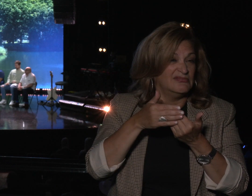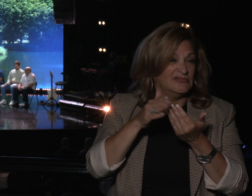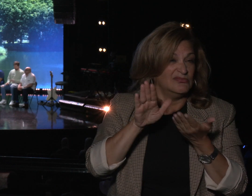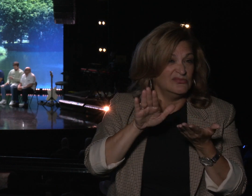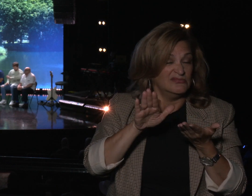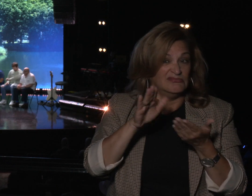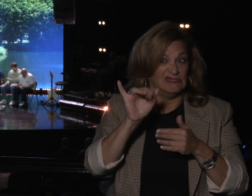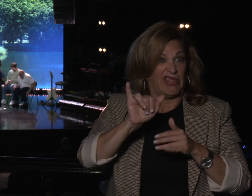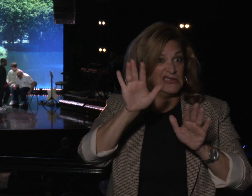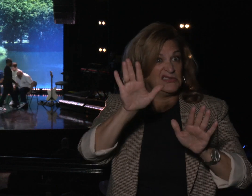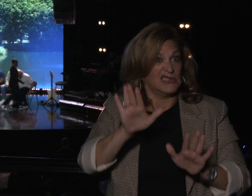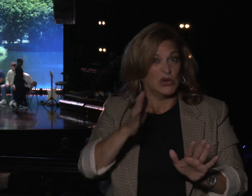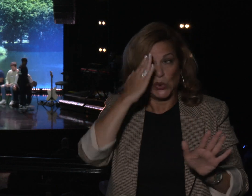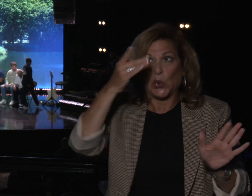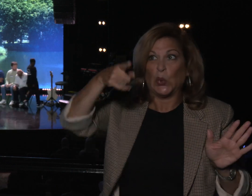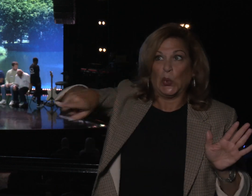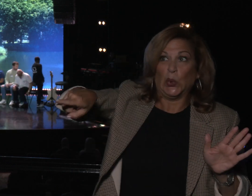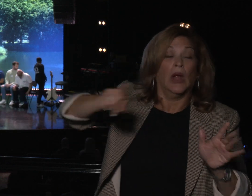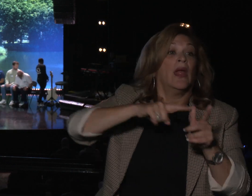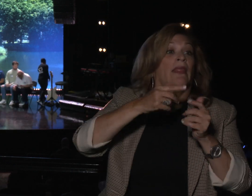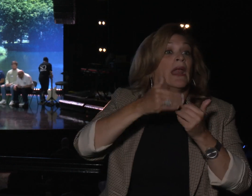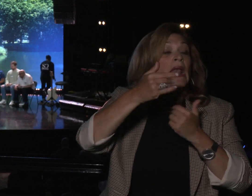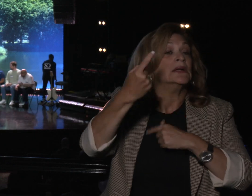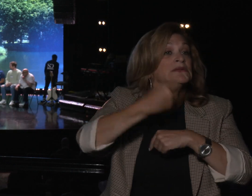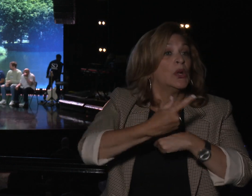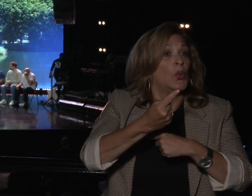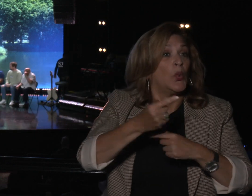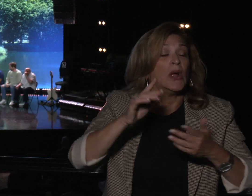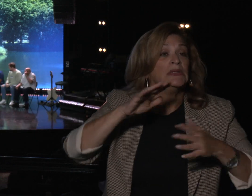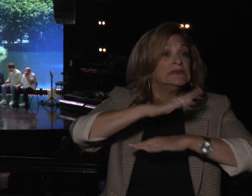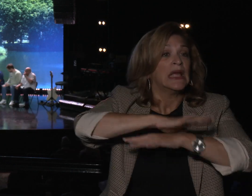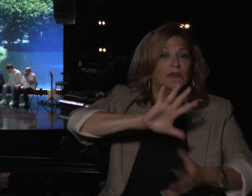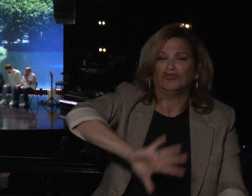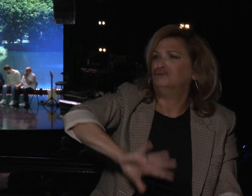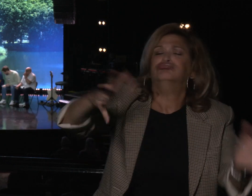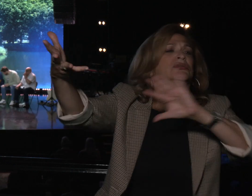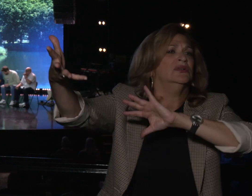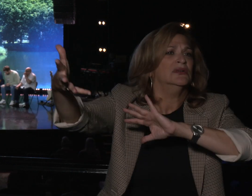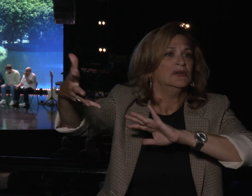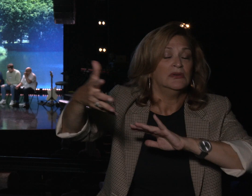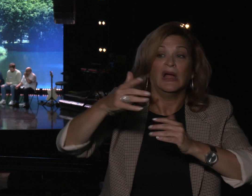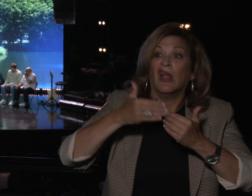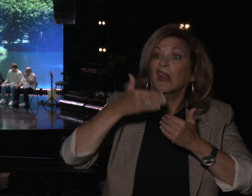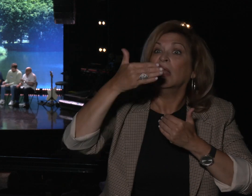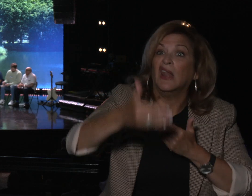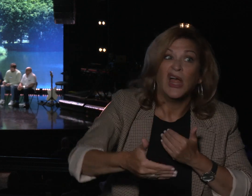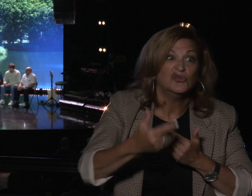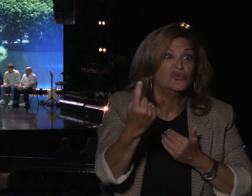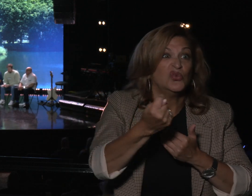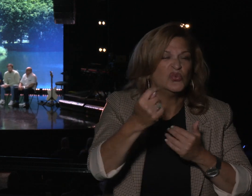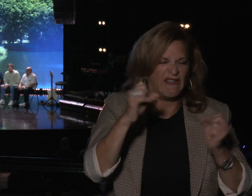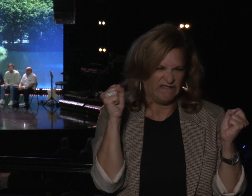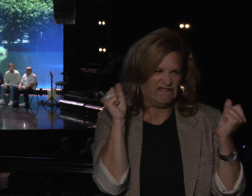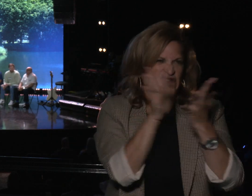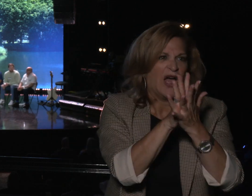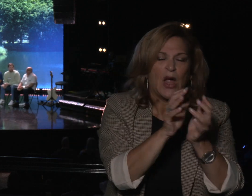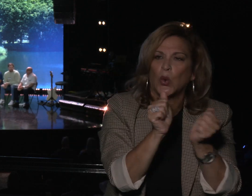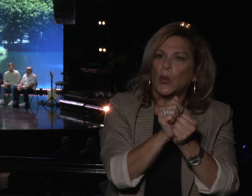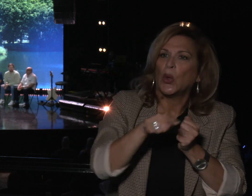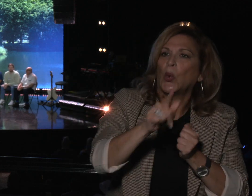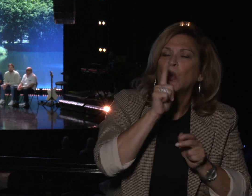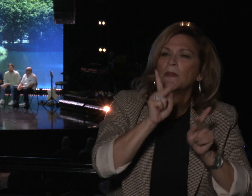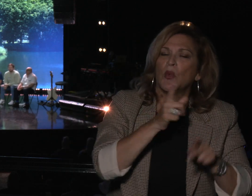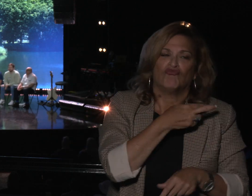tables. Tuesday, he's got a fight with the religious leaders. Wednesdays, we don't really know much. There's nothing really recorded. And now we come to